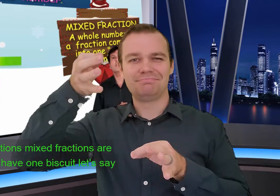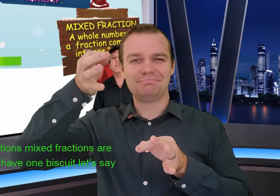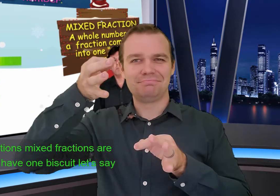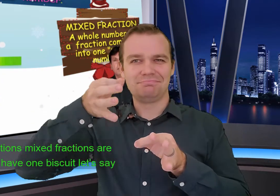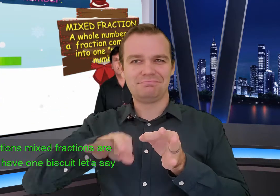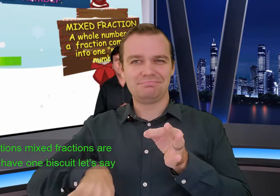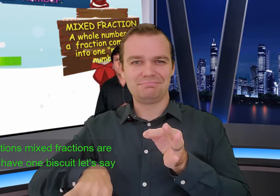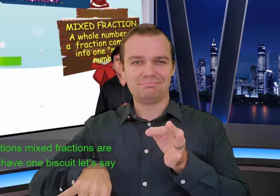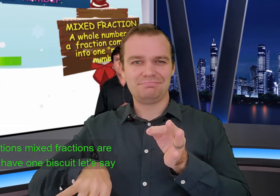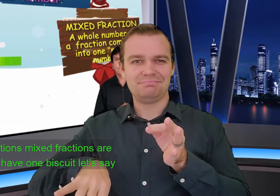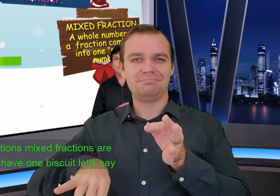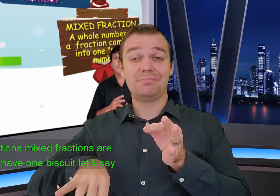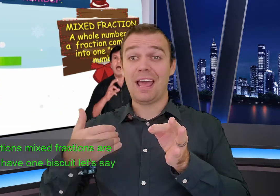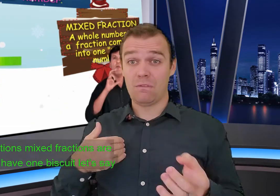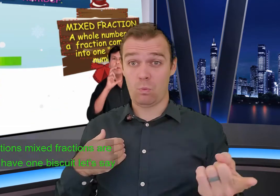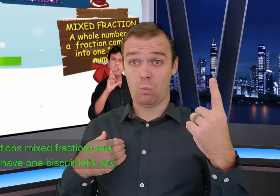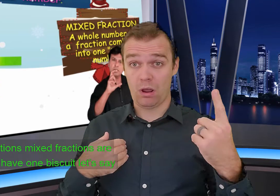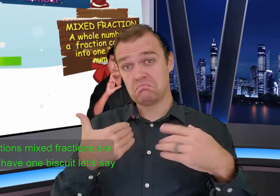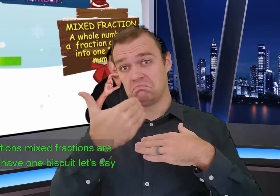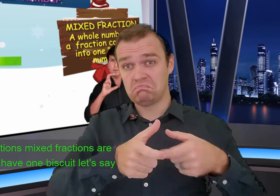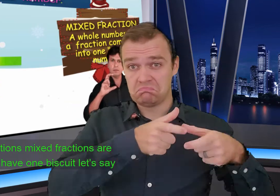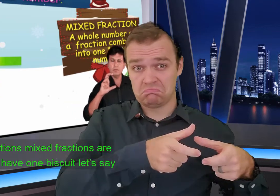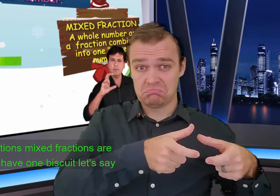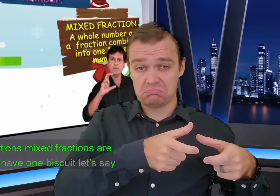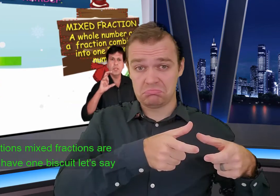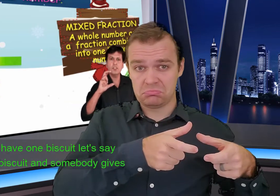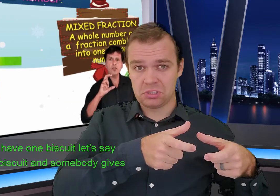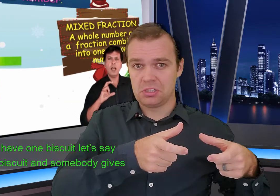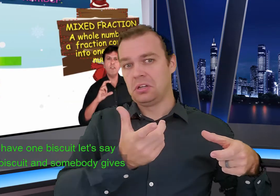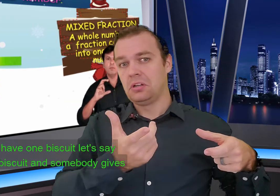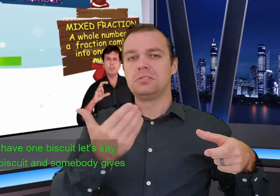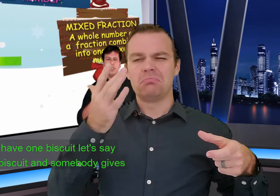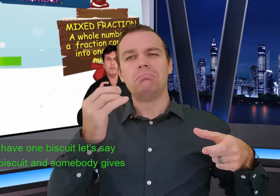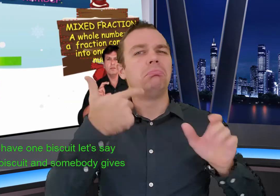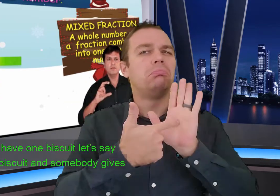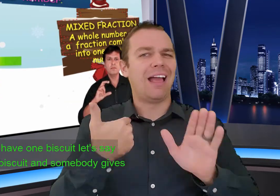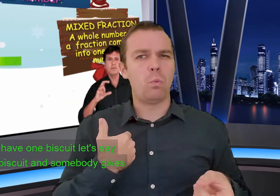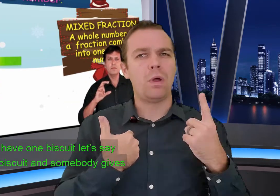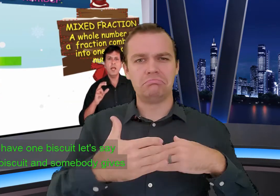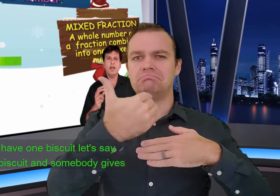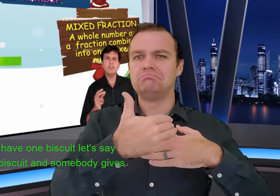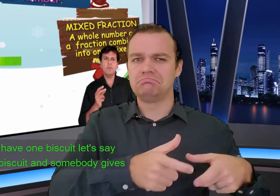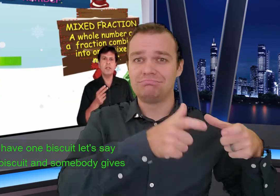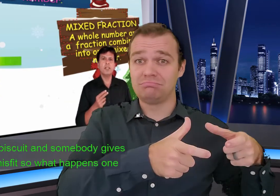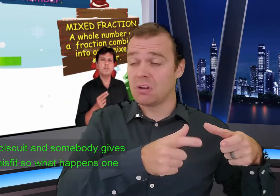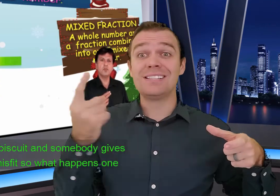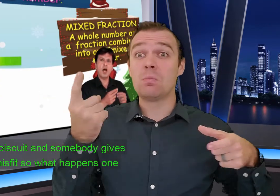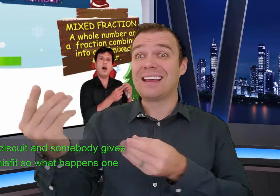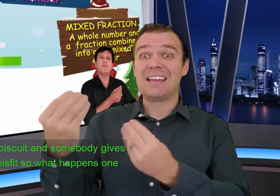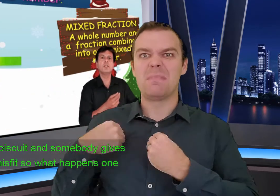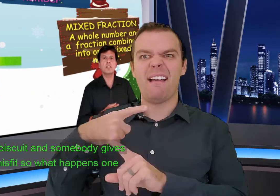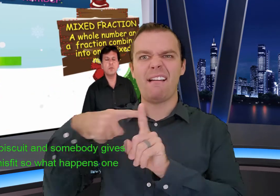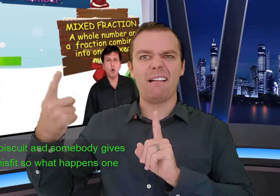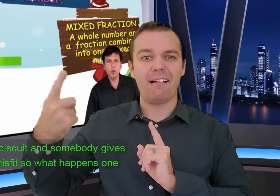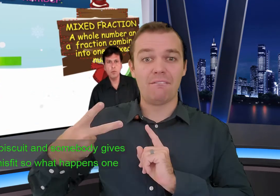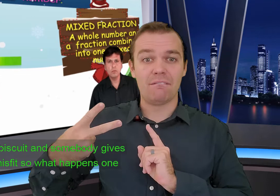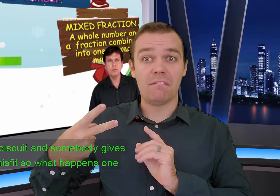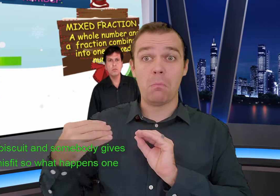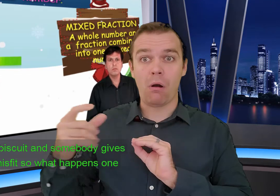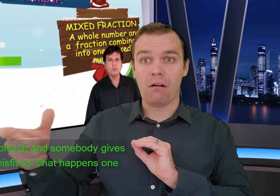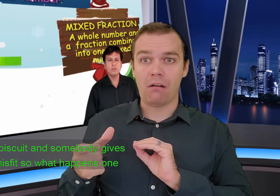fractions are simple. You have one biscuit. Let's say you have one biscuit and somebody gives you half a biscuit